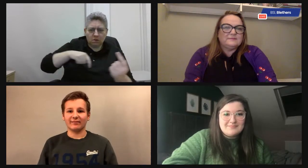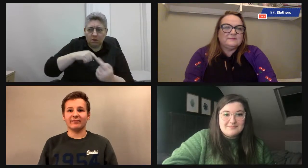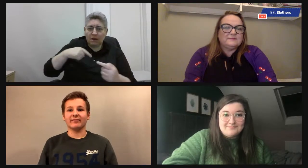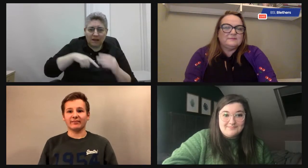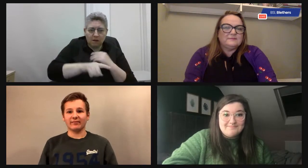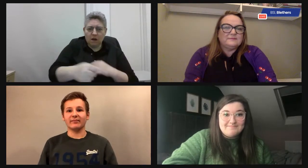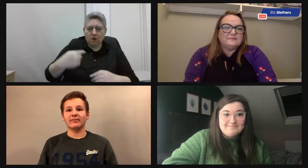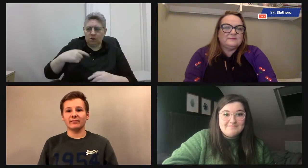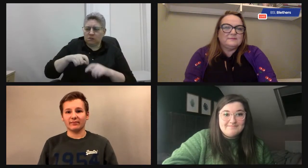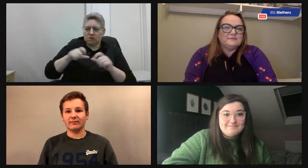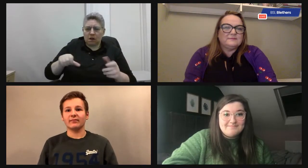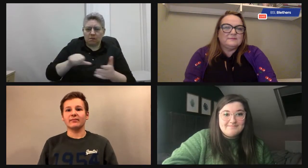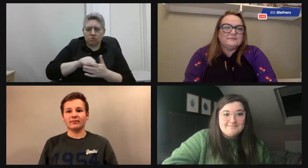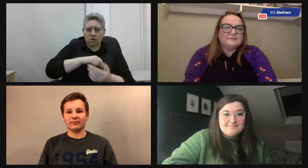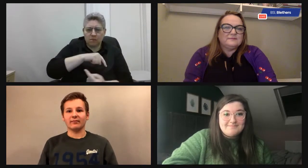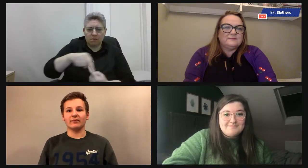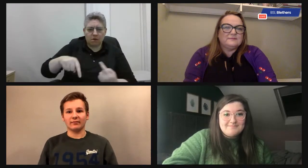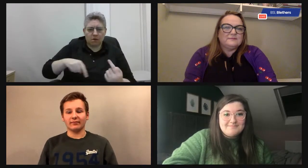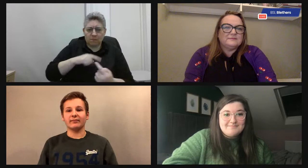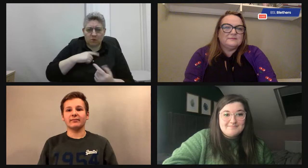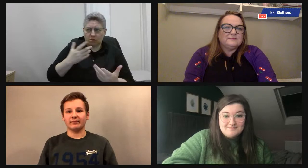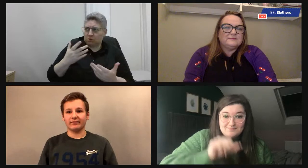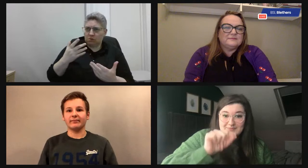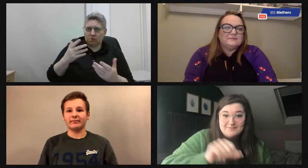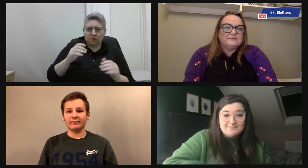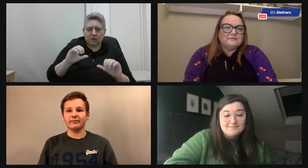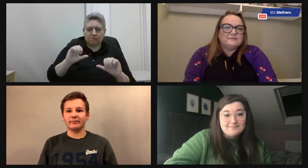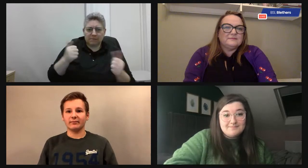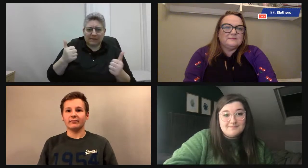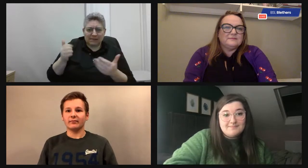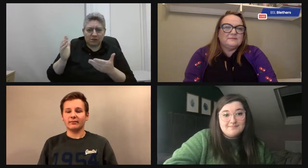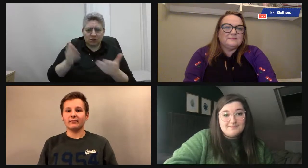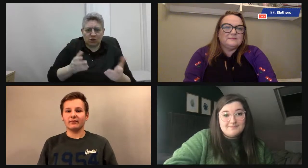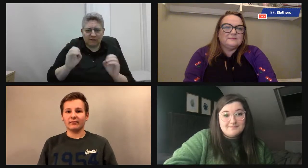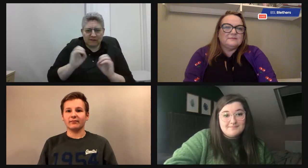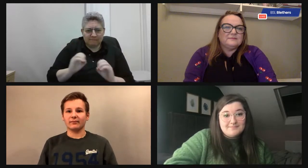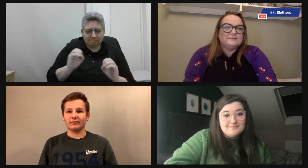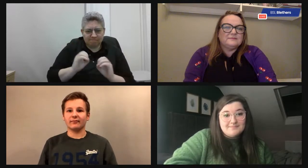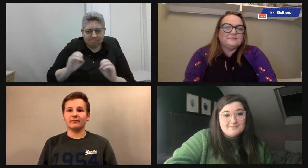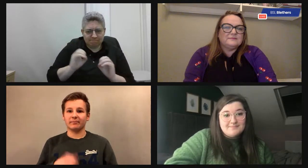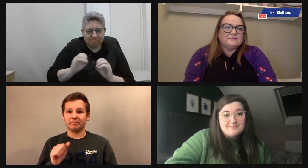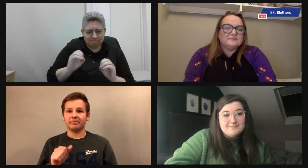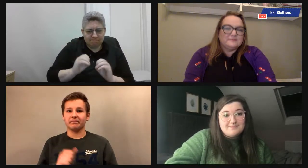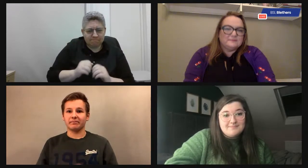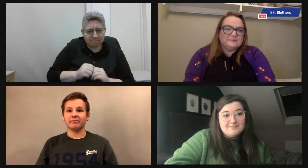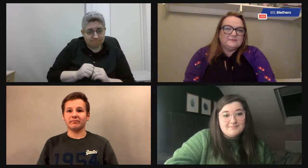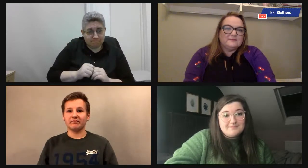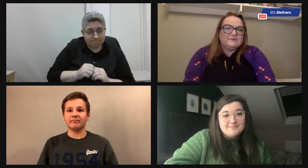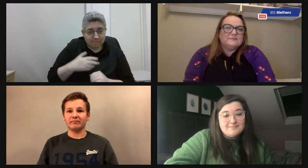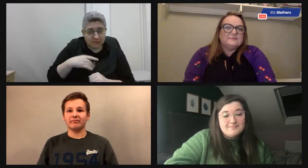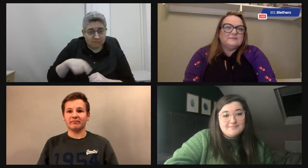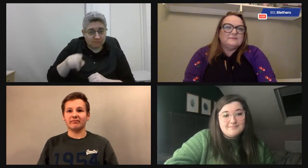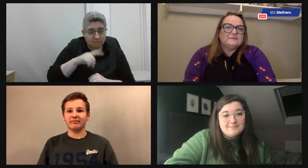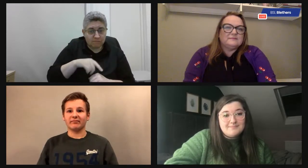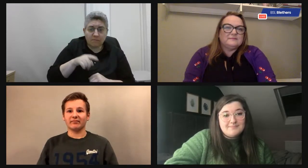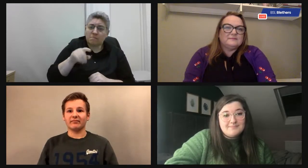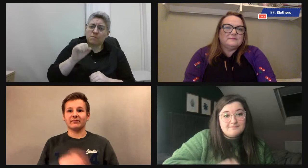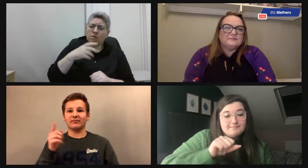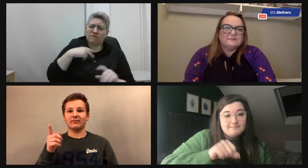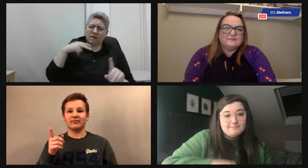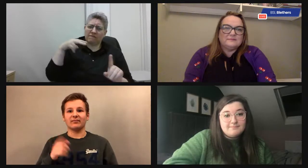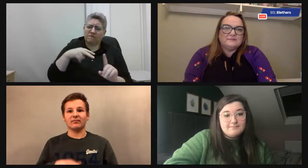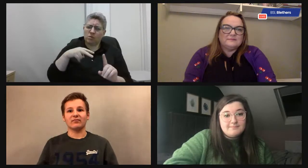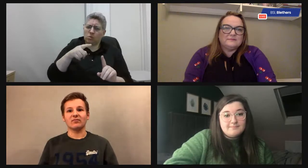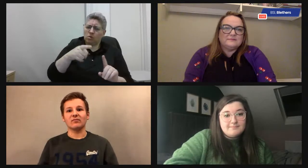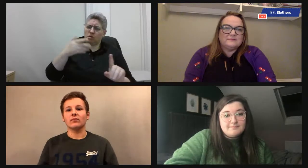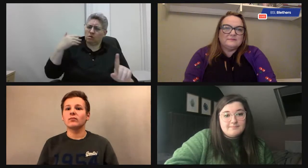it's this kind of going round and round again, isn't it? And you get stuck in this sort of conveyor belt Yep. where you're actually not being